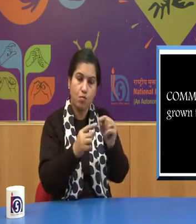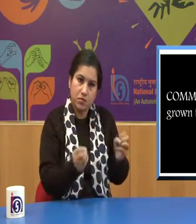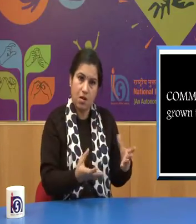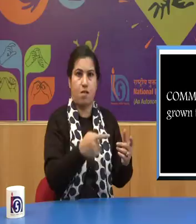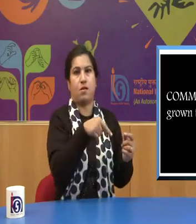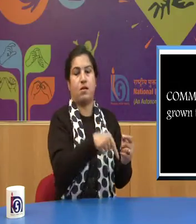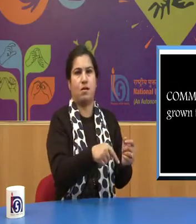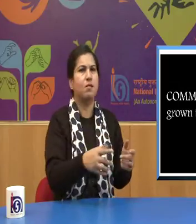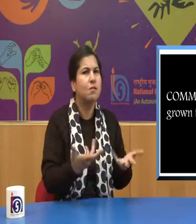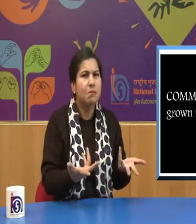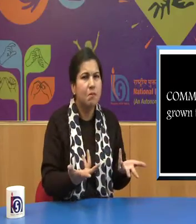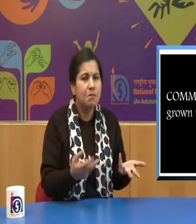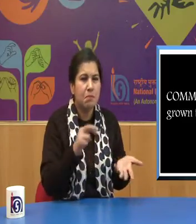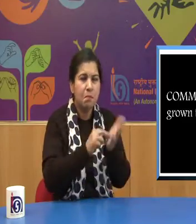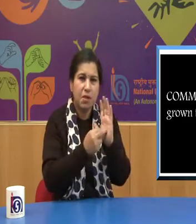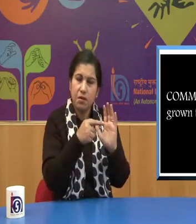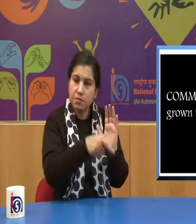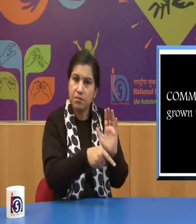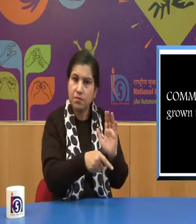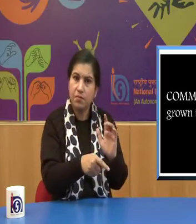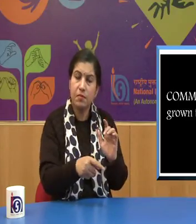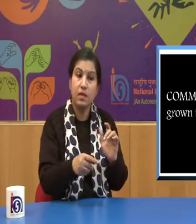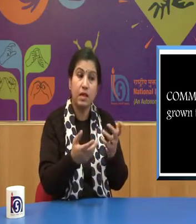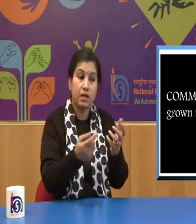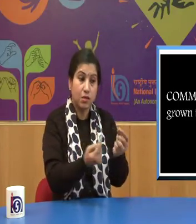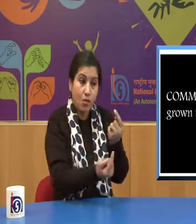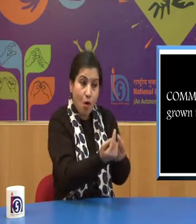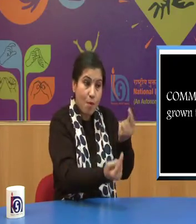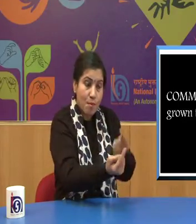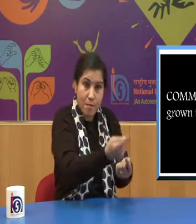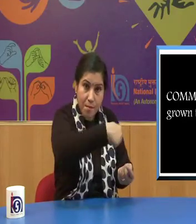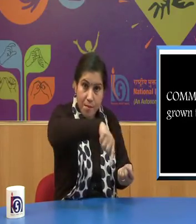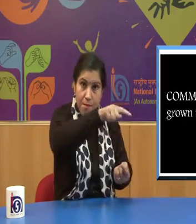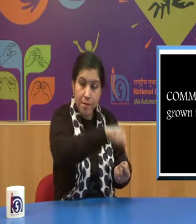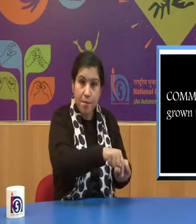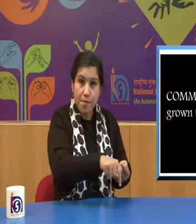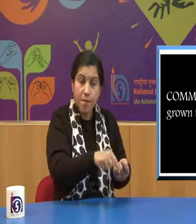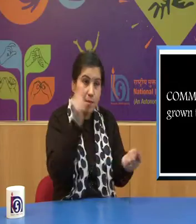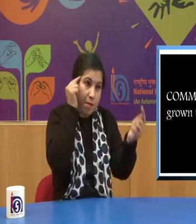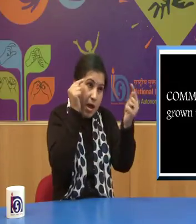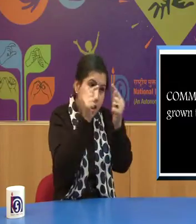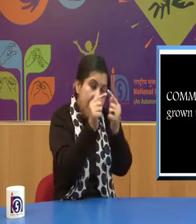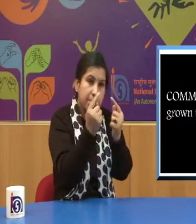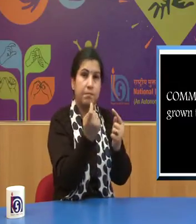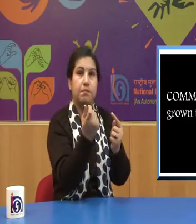Commercial crops are those crops which are grown to earn